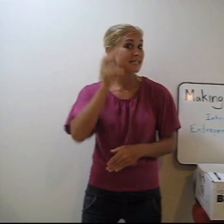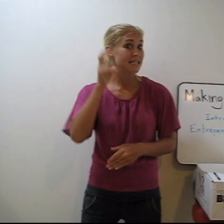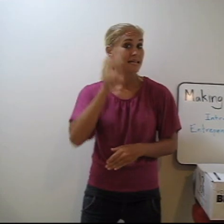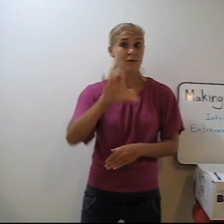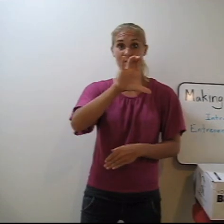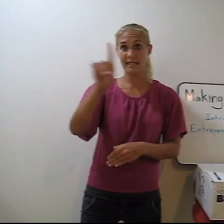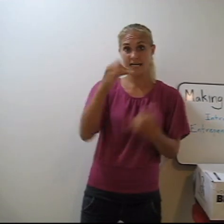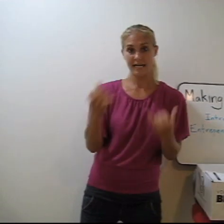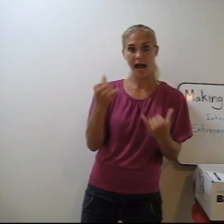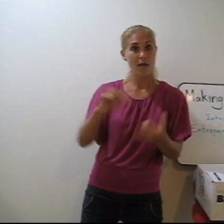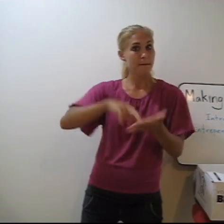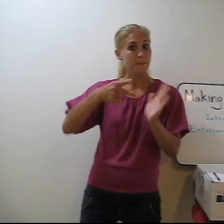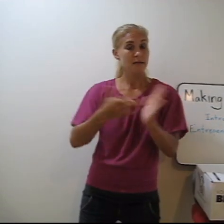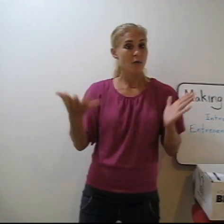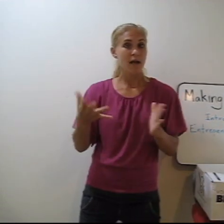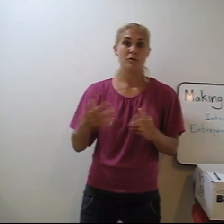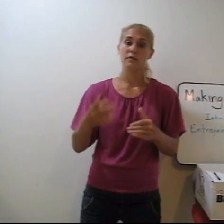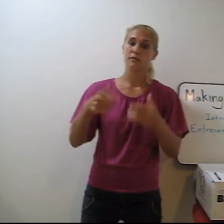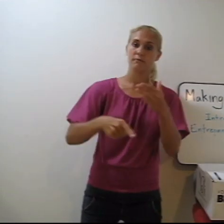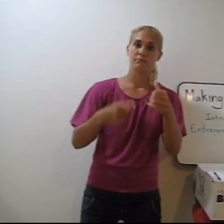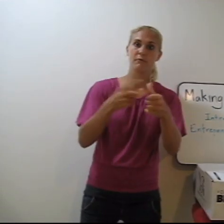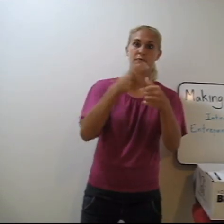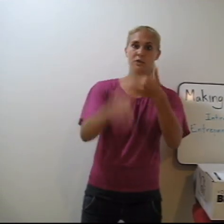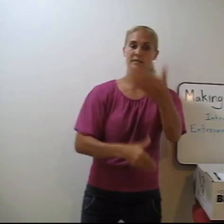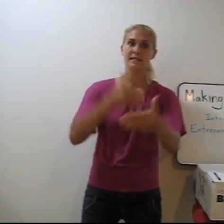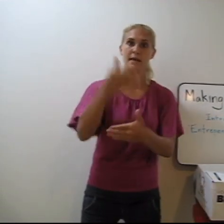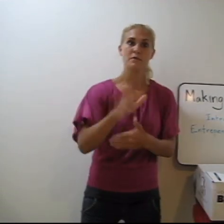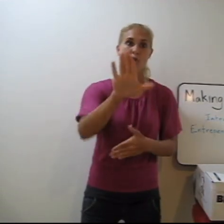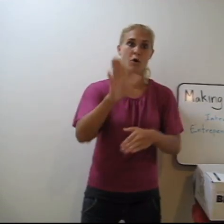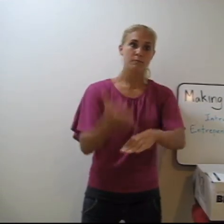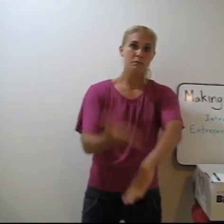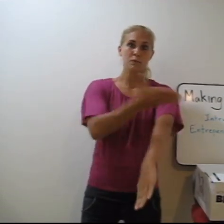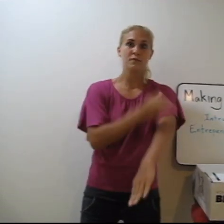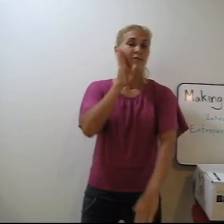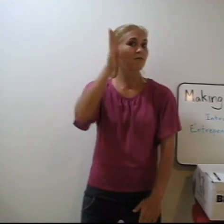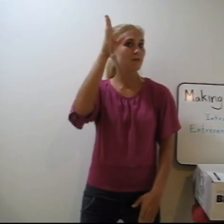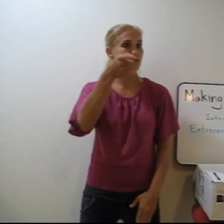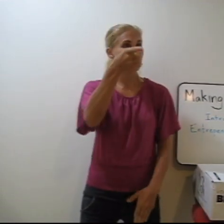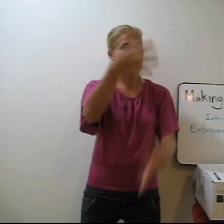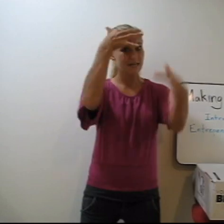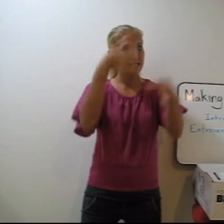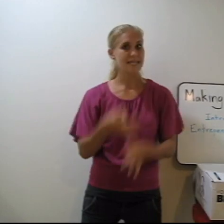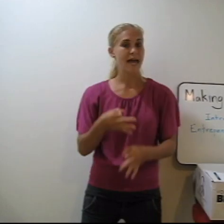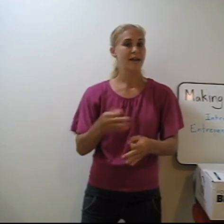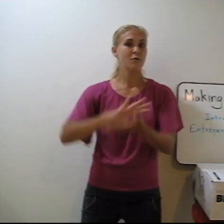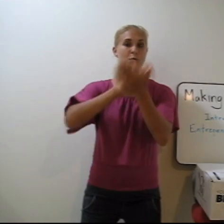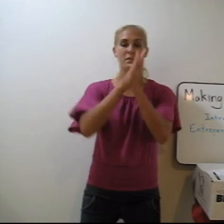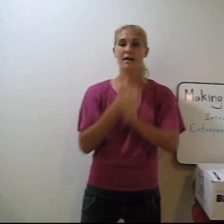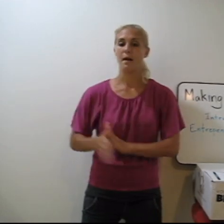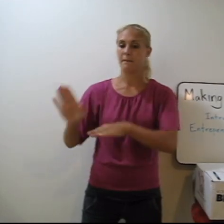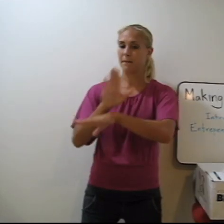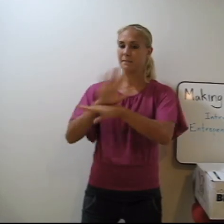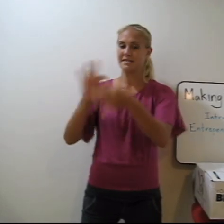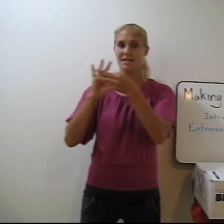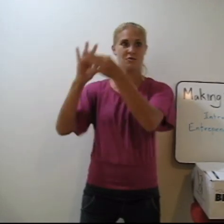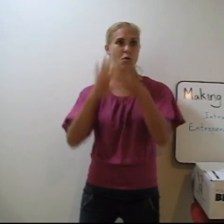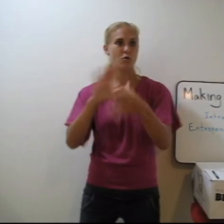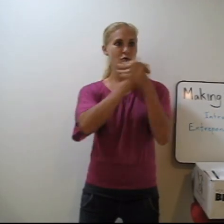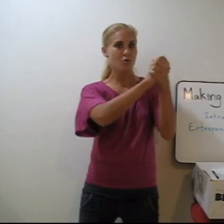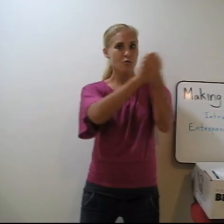made the first step towards your better future. You have decided to become an entrepreneur. Bravo. When I asked Donald